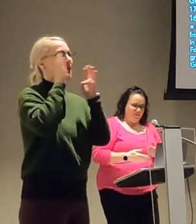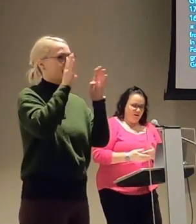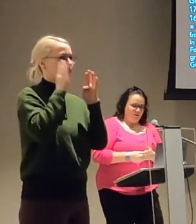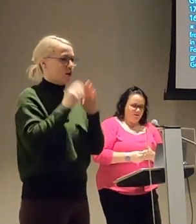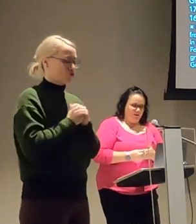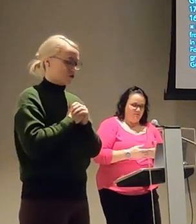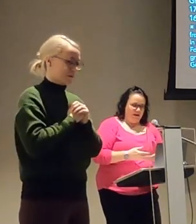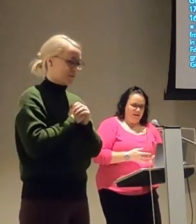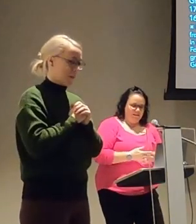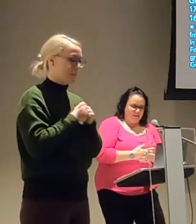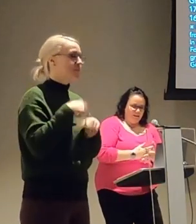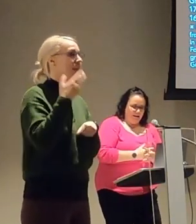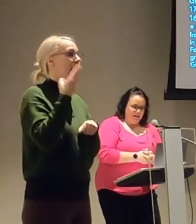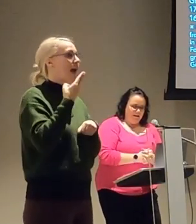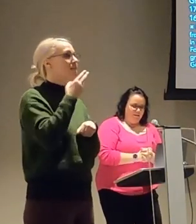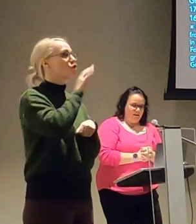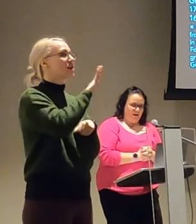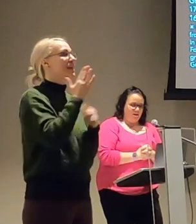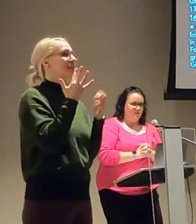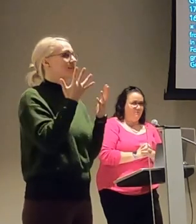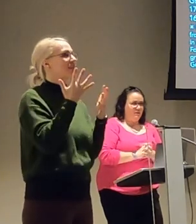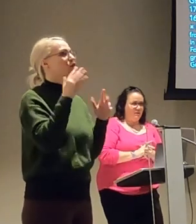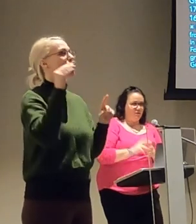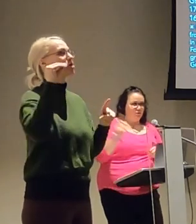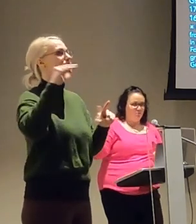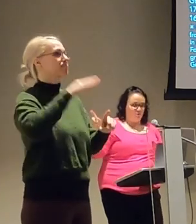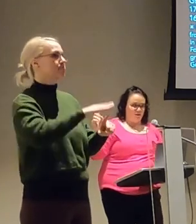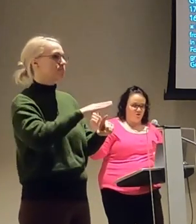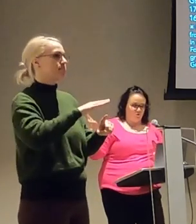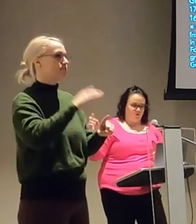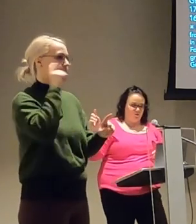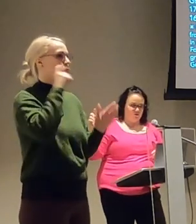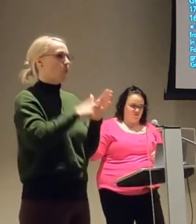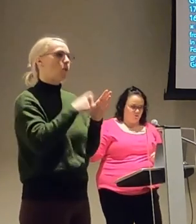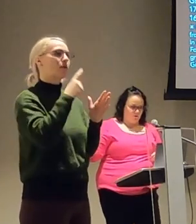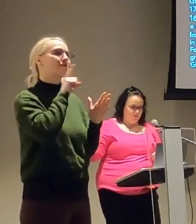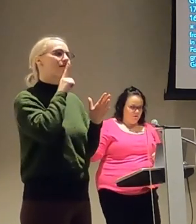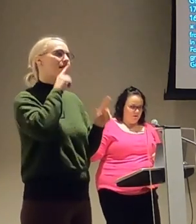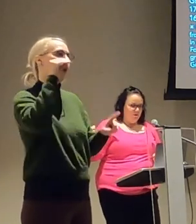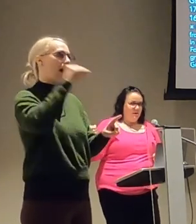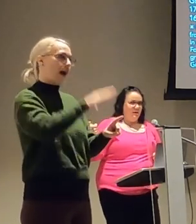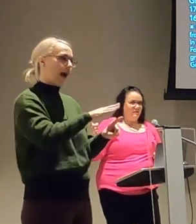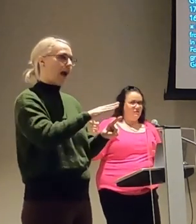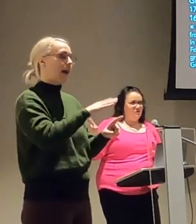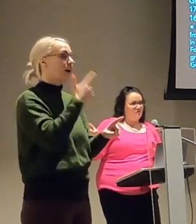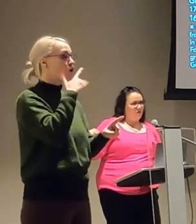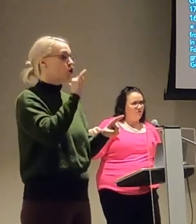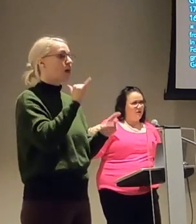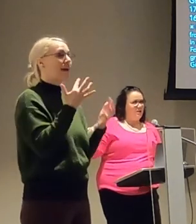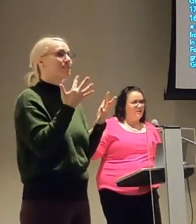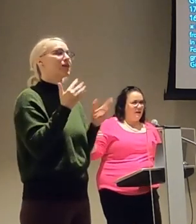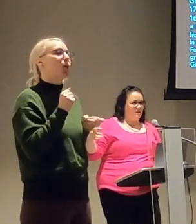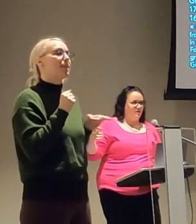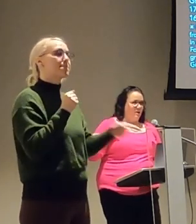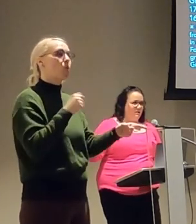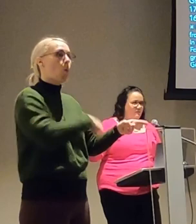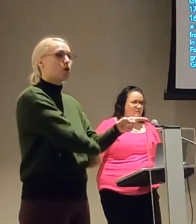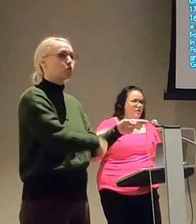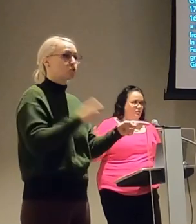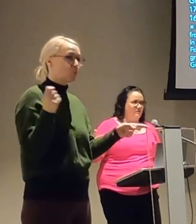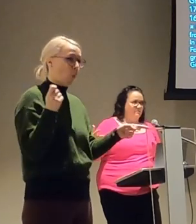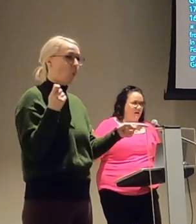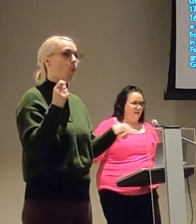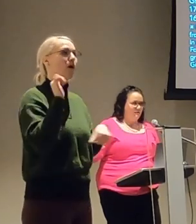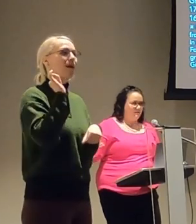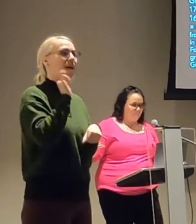Holofernes' fingers are bathed in light and they kind of appear to point toward the sword, and this is kind of an indicator of